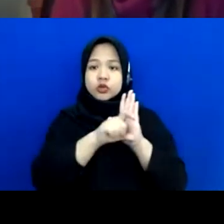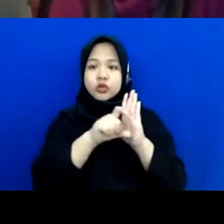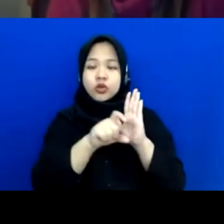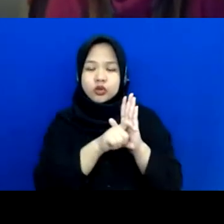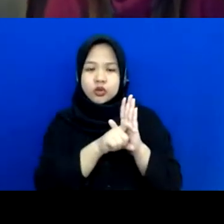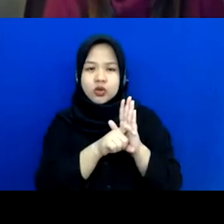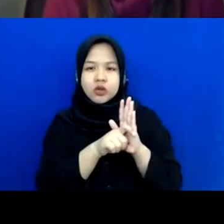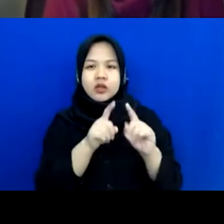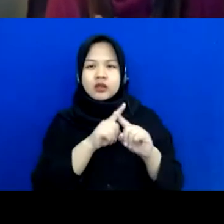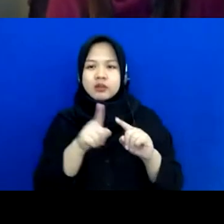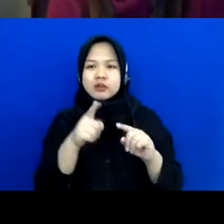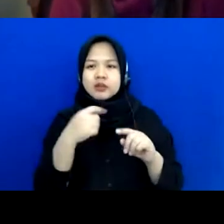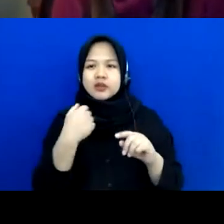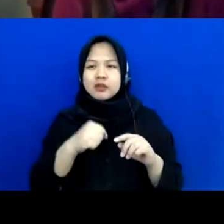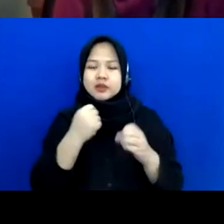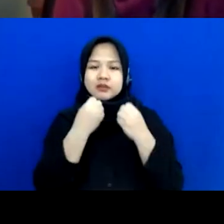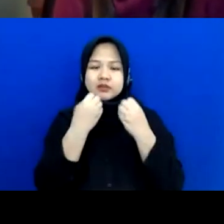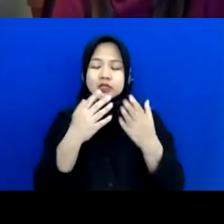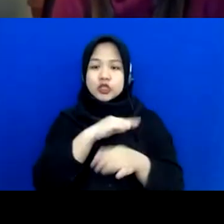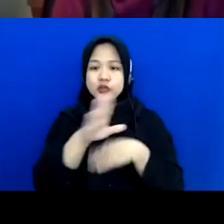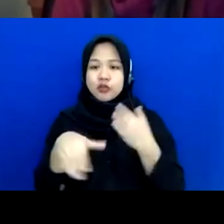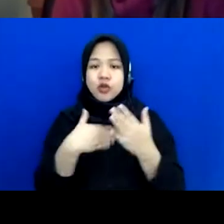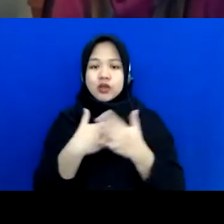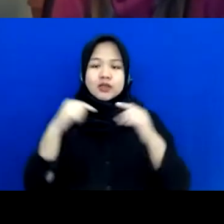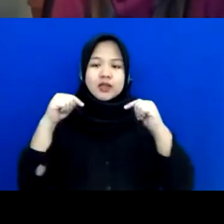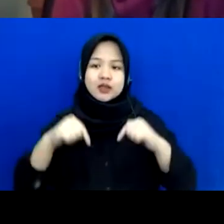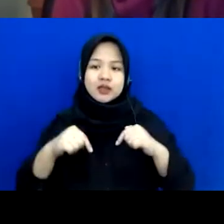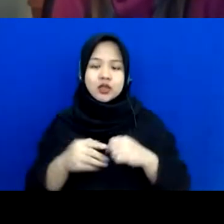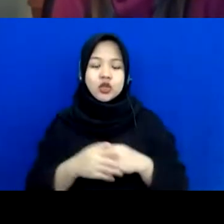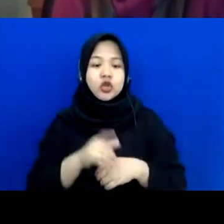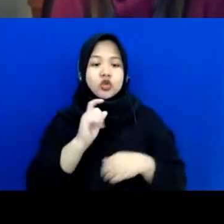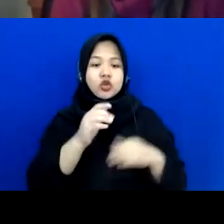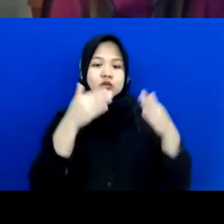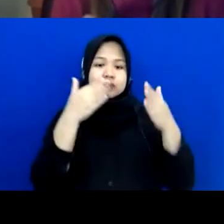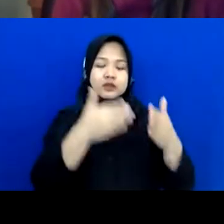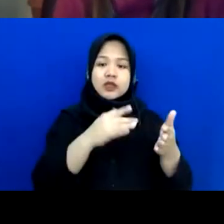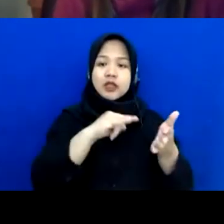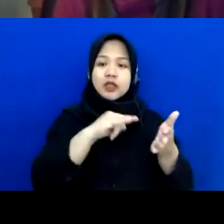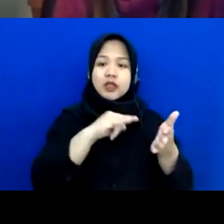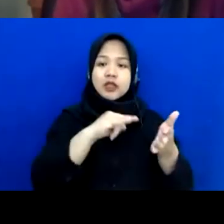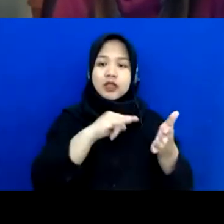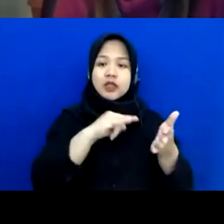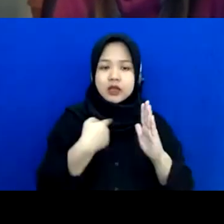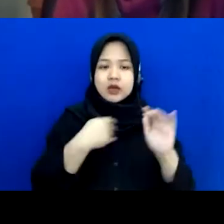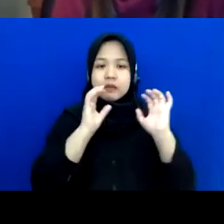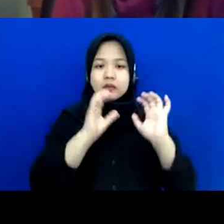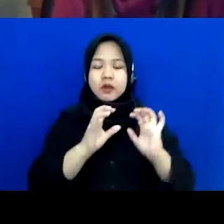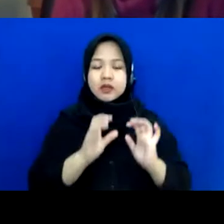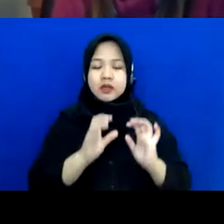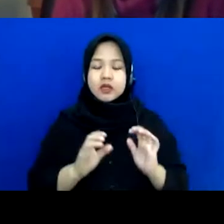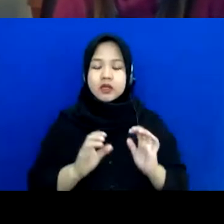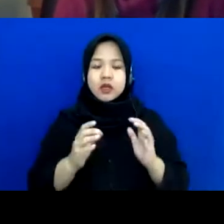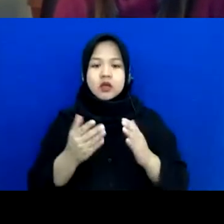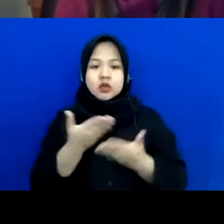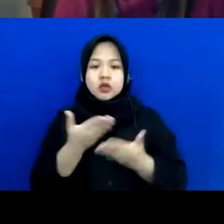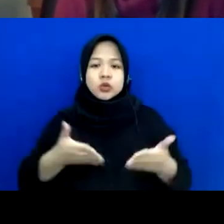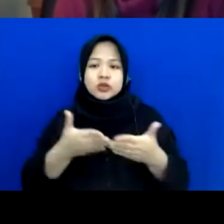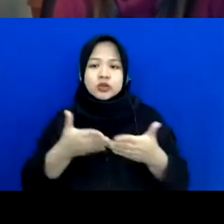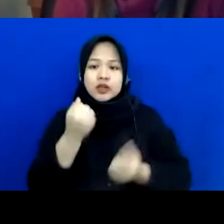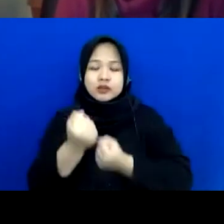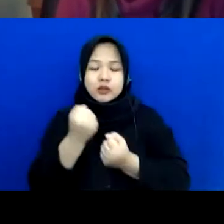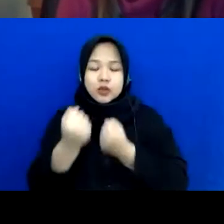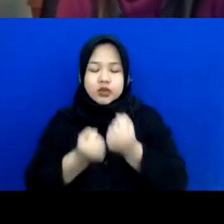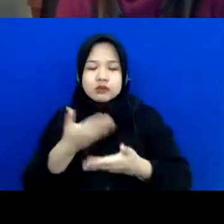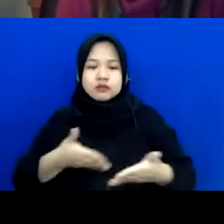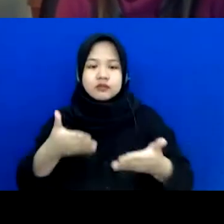a moment. So in the technology sector in particular, there are many social enterprises who train persons with disabilities